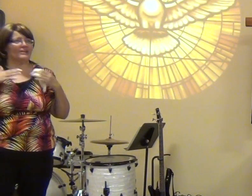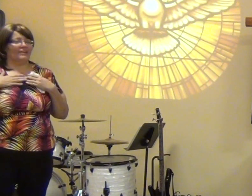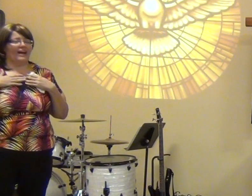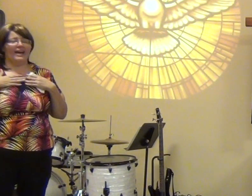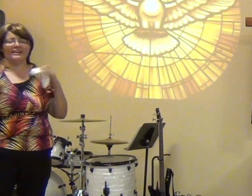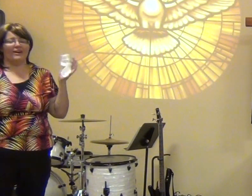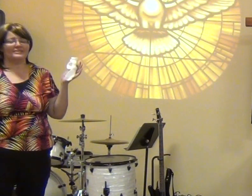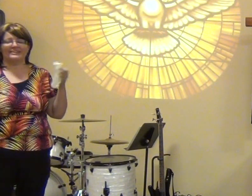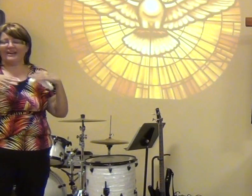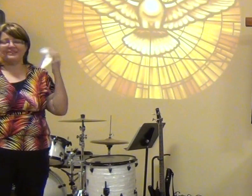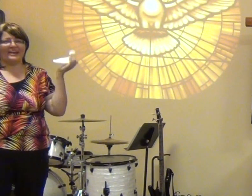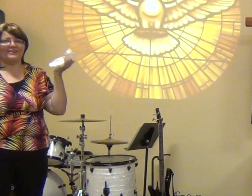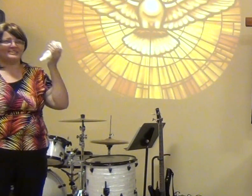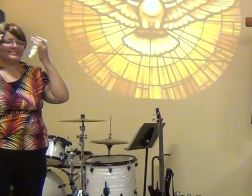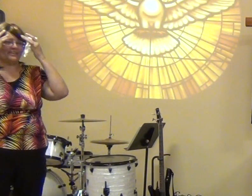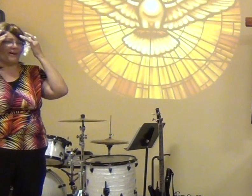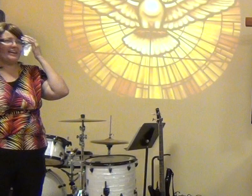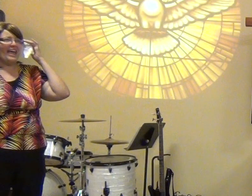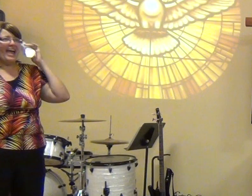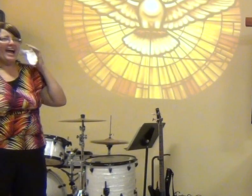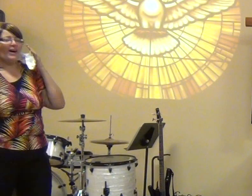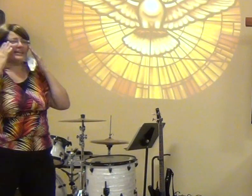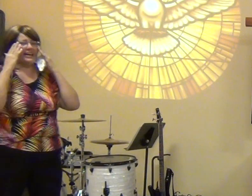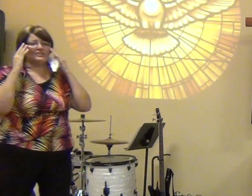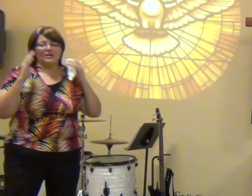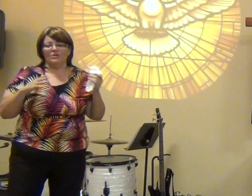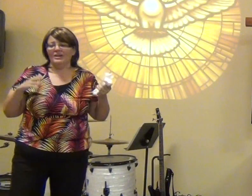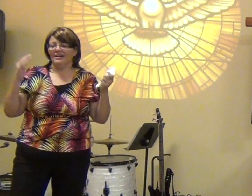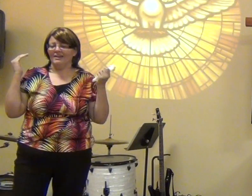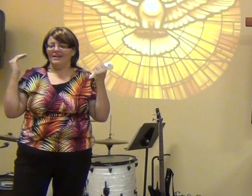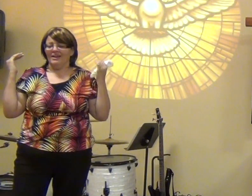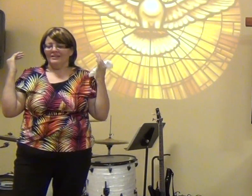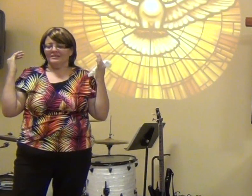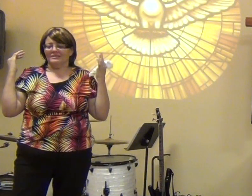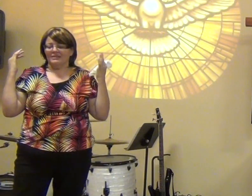how do I start? I had it all together and now it's just gone. Okay, so